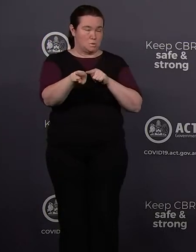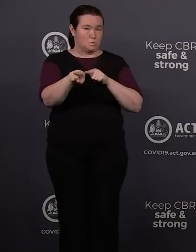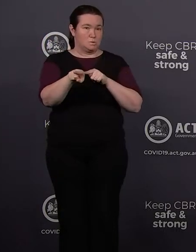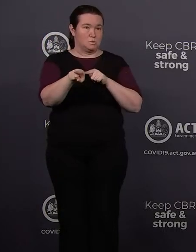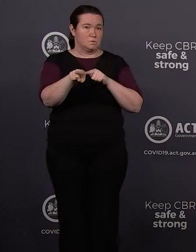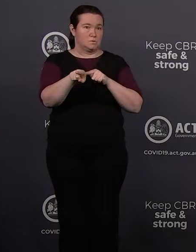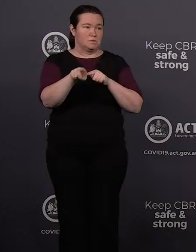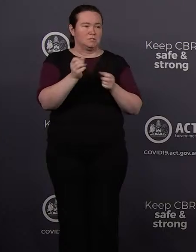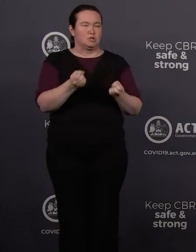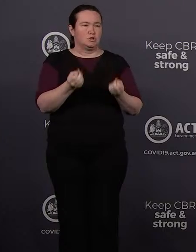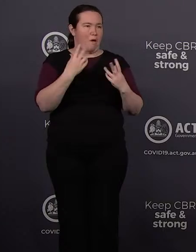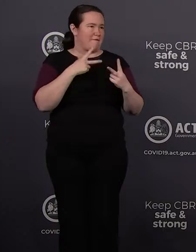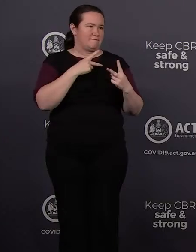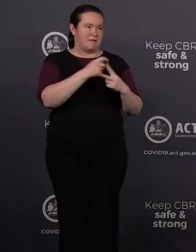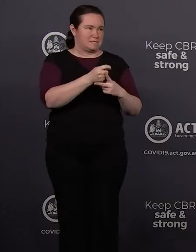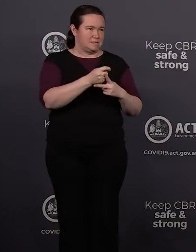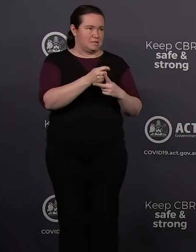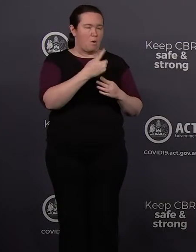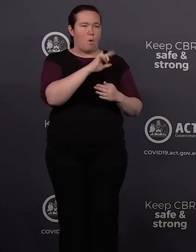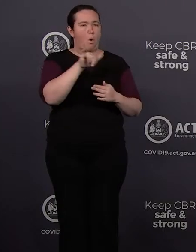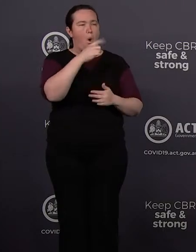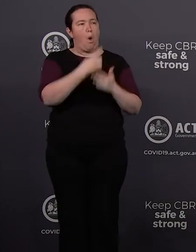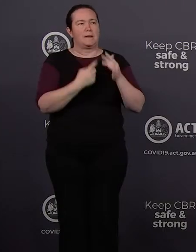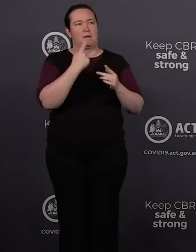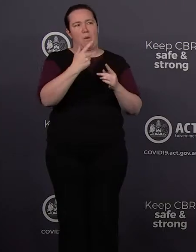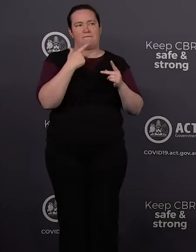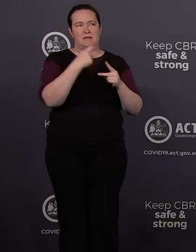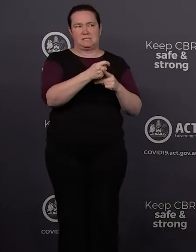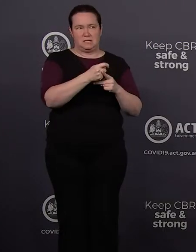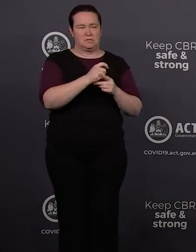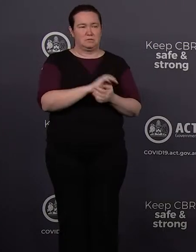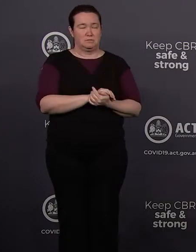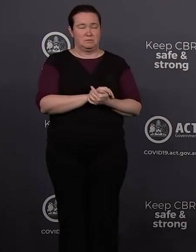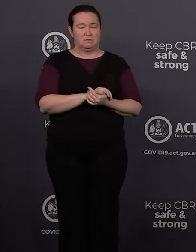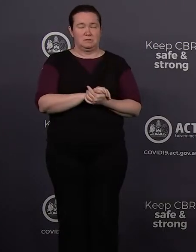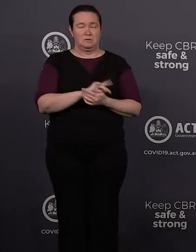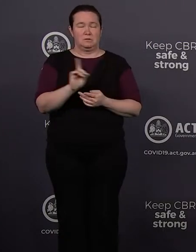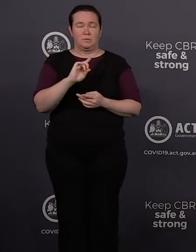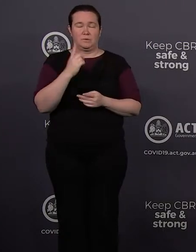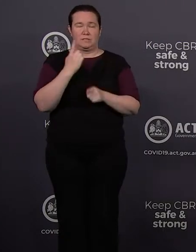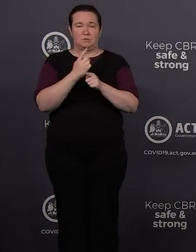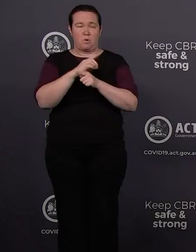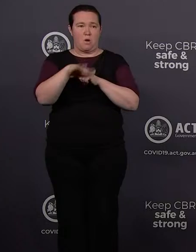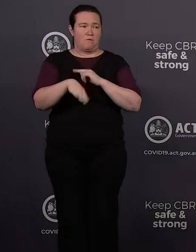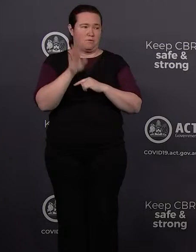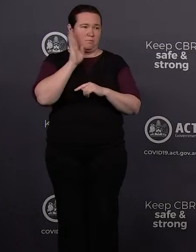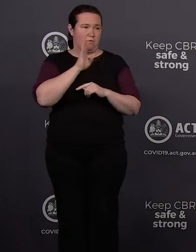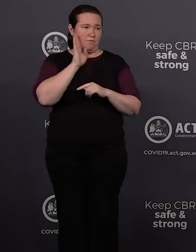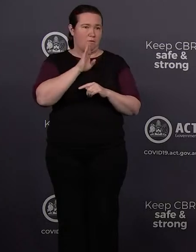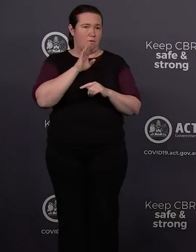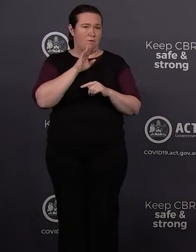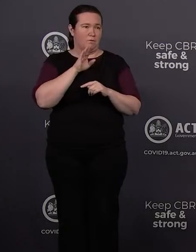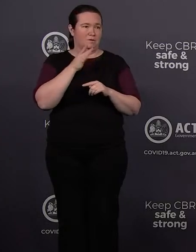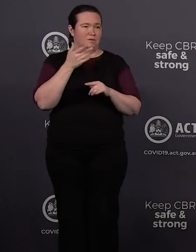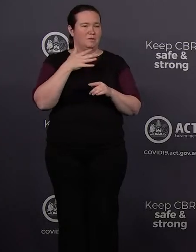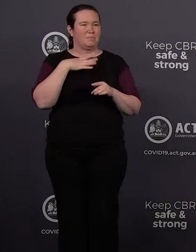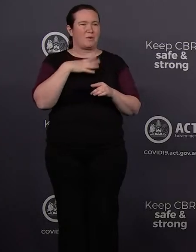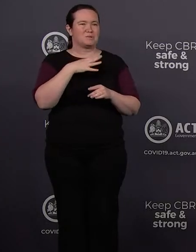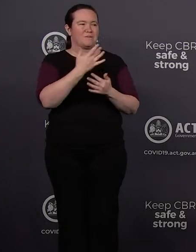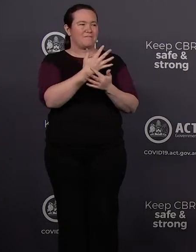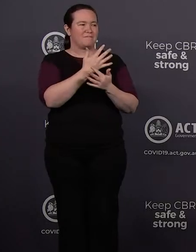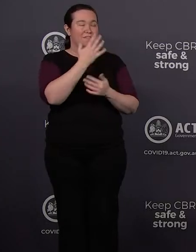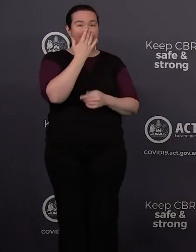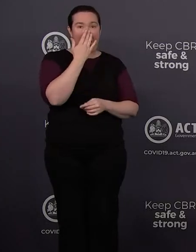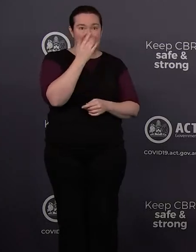either unvaccinated or have only 1 dose. And as we talked about before, that links to the age profile that we're seeing and the